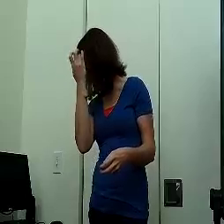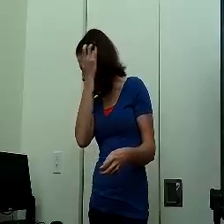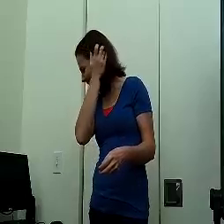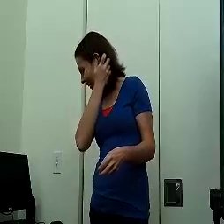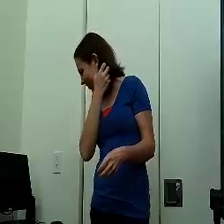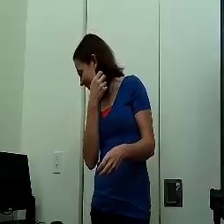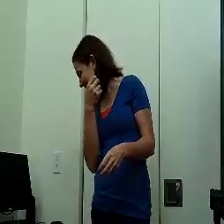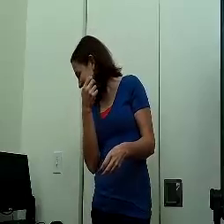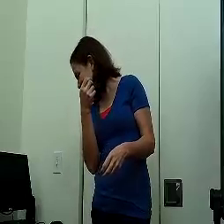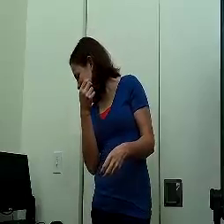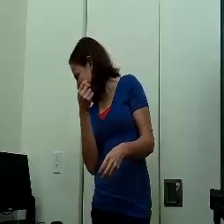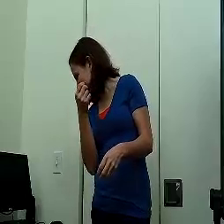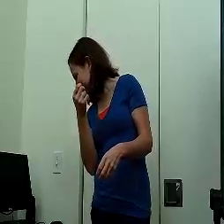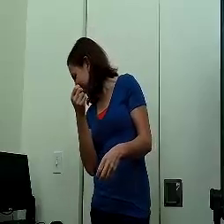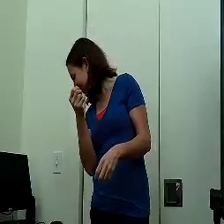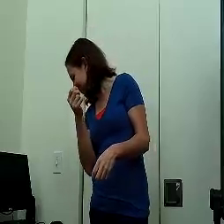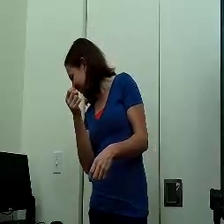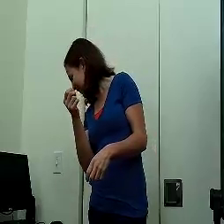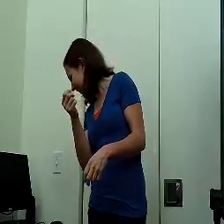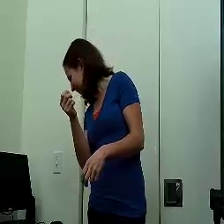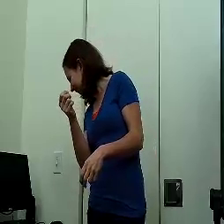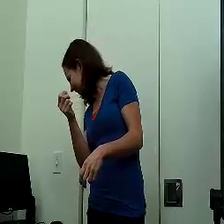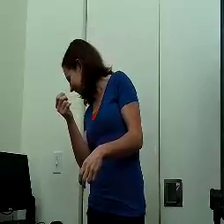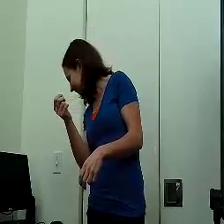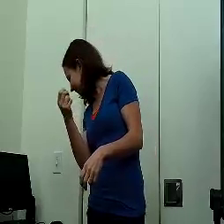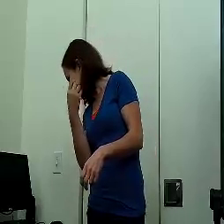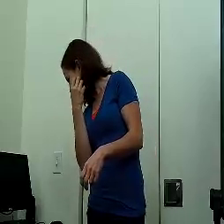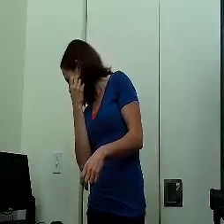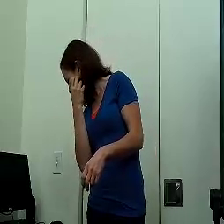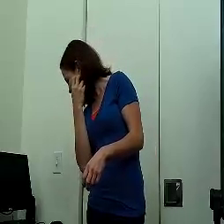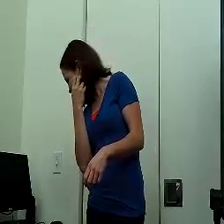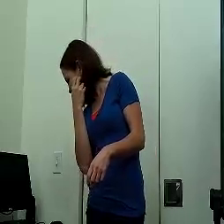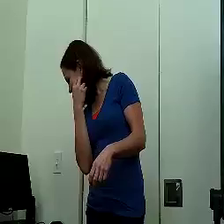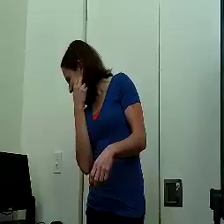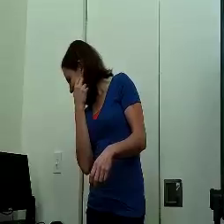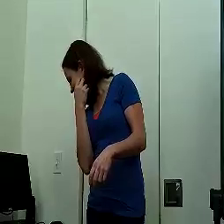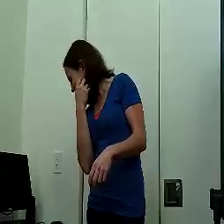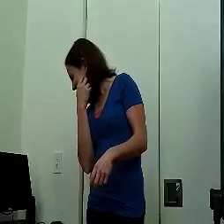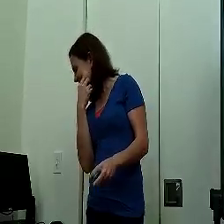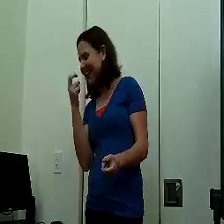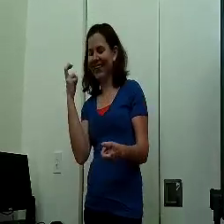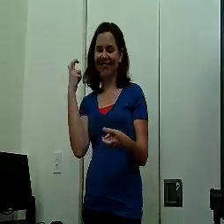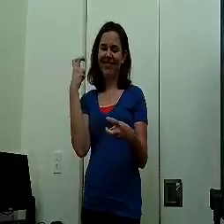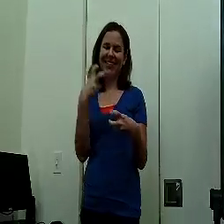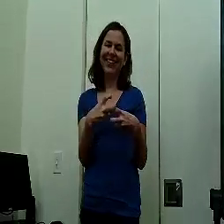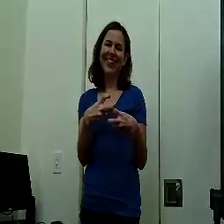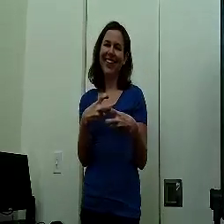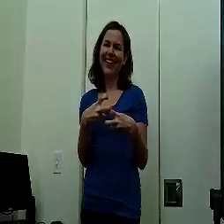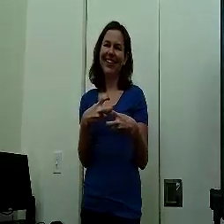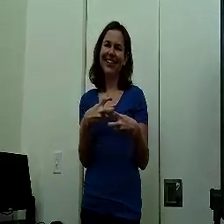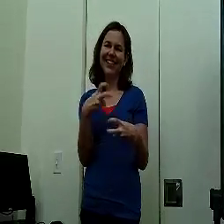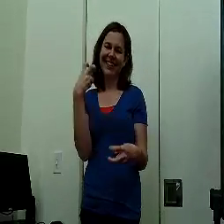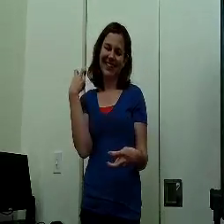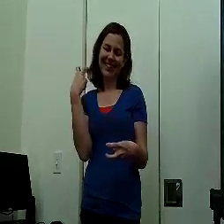And let me make sure I get it right now that I'm laughing at everything else that's come out with here. Hard.